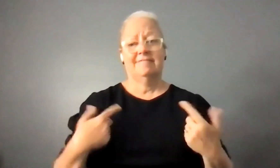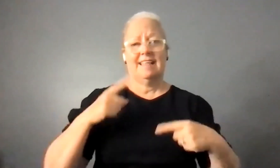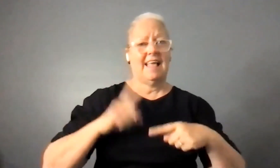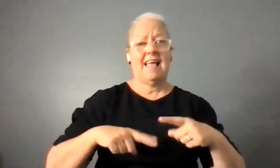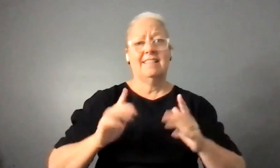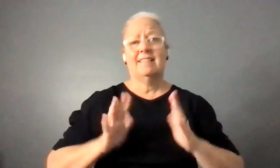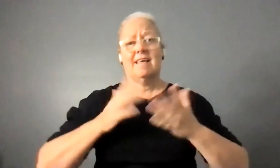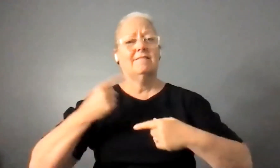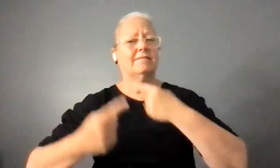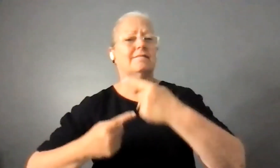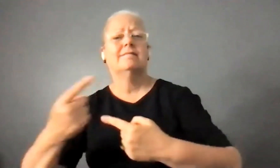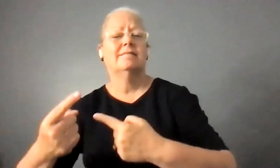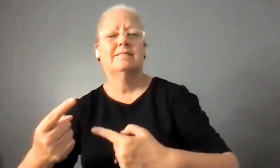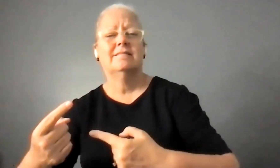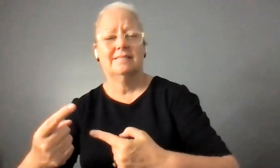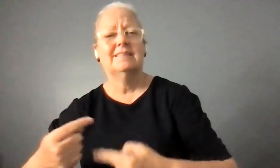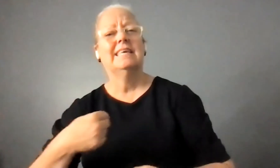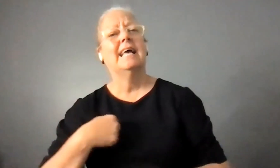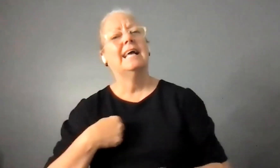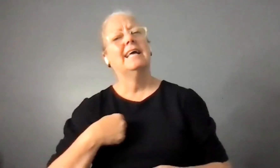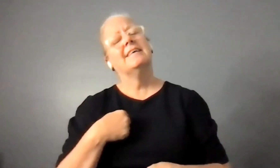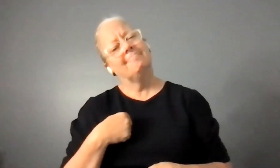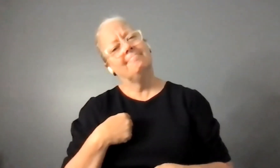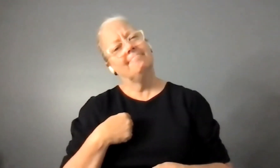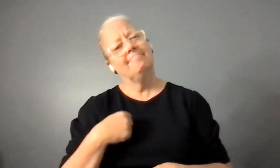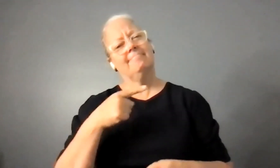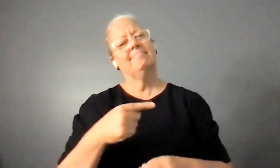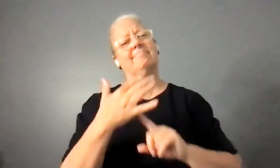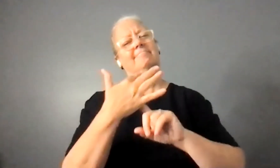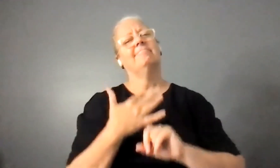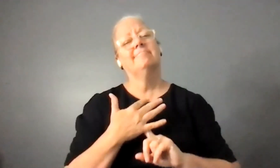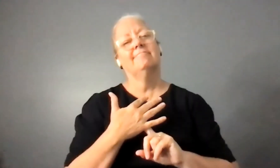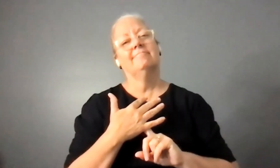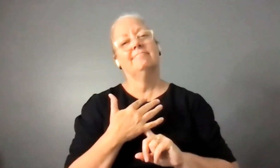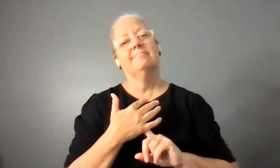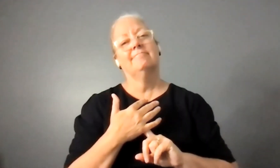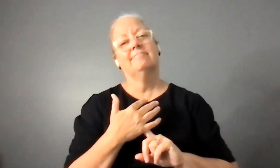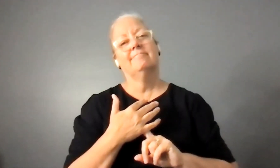that I'm discriminated totally. Thank you.